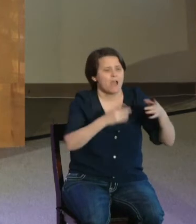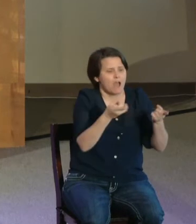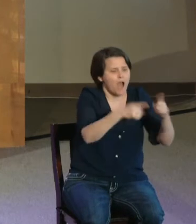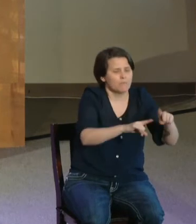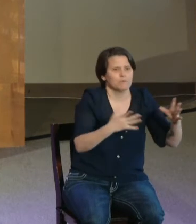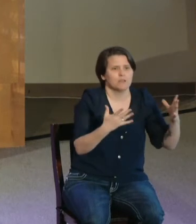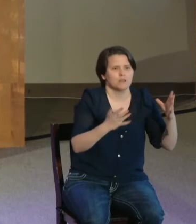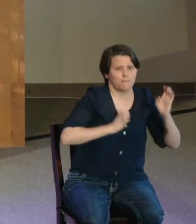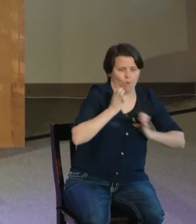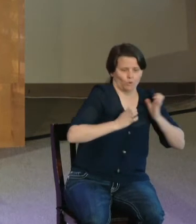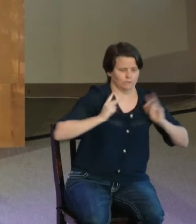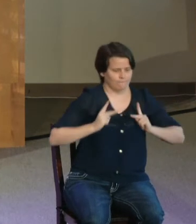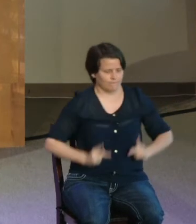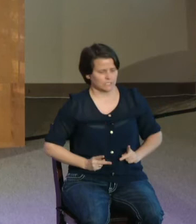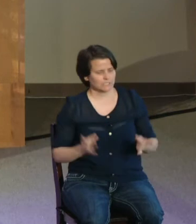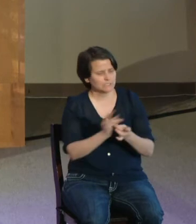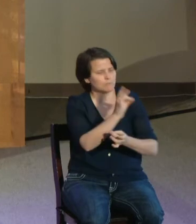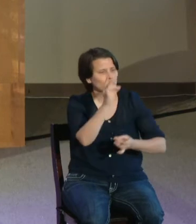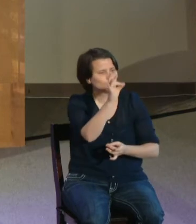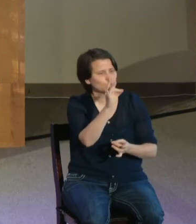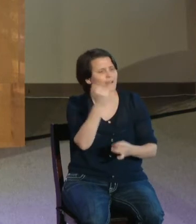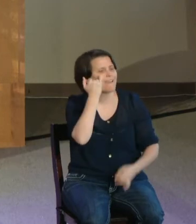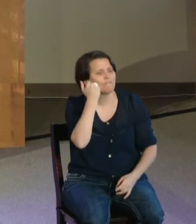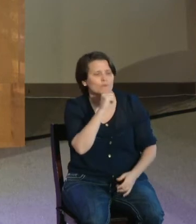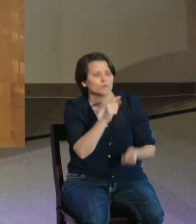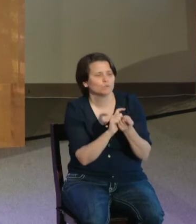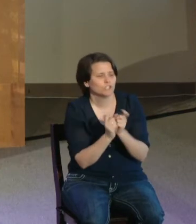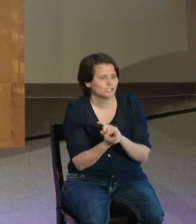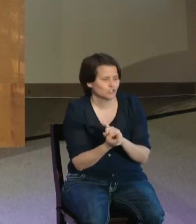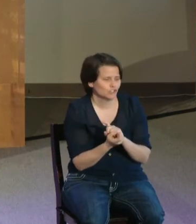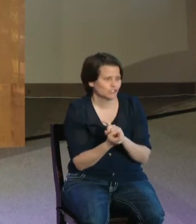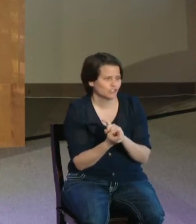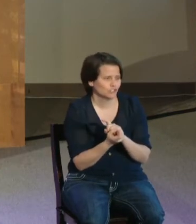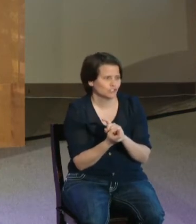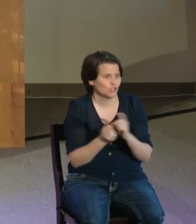or spiritually without change.